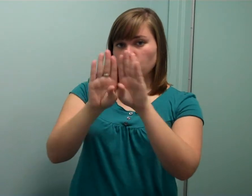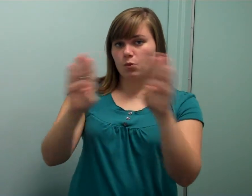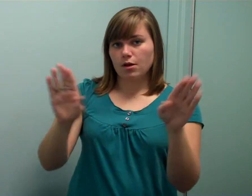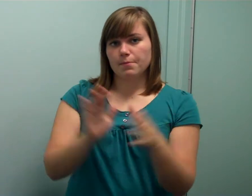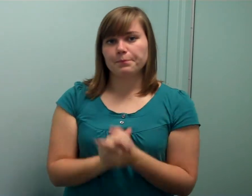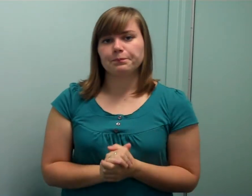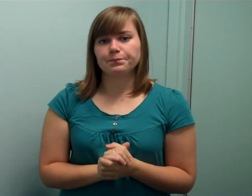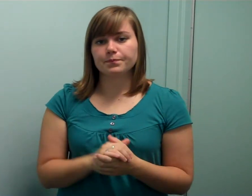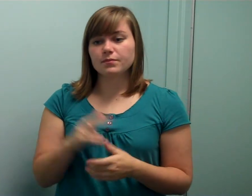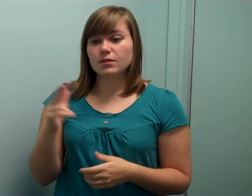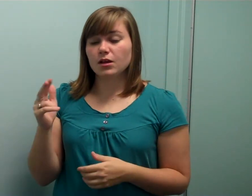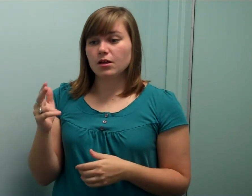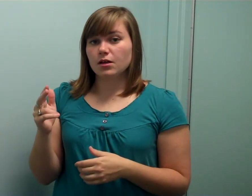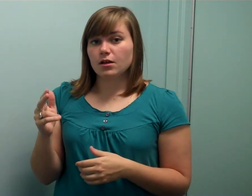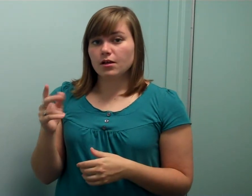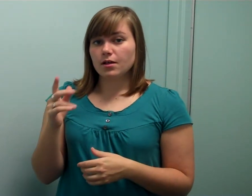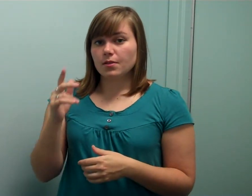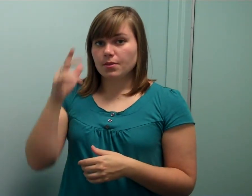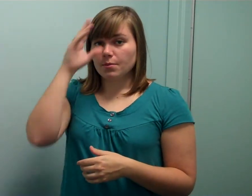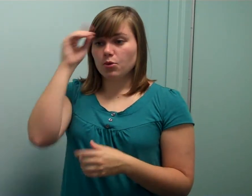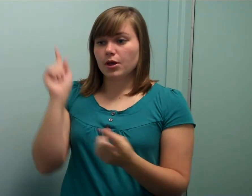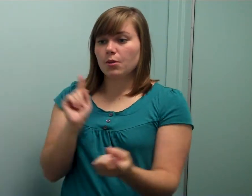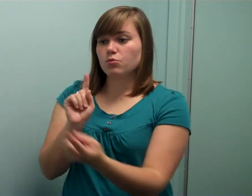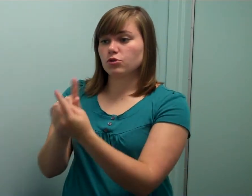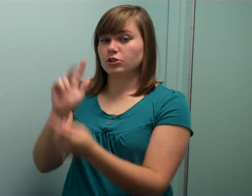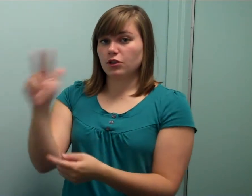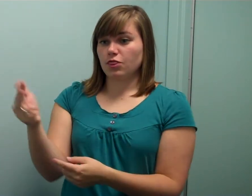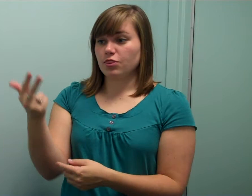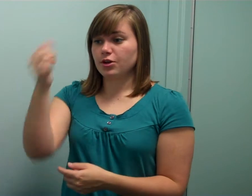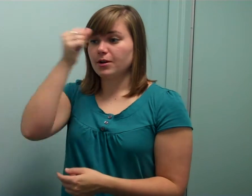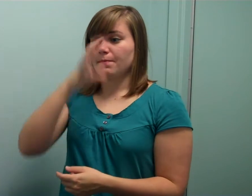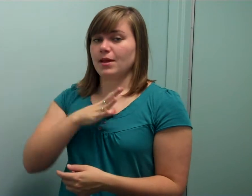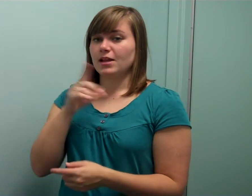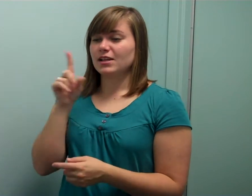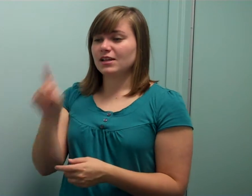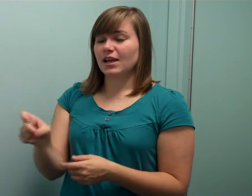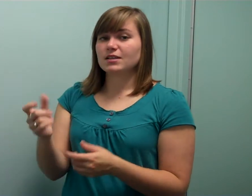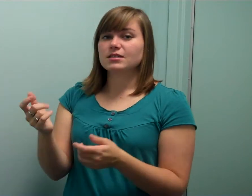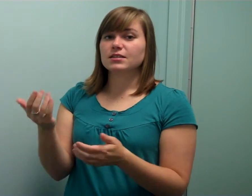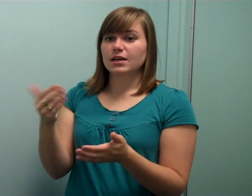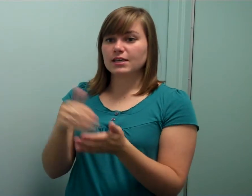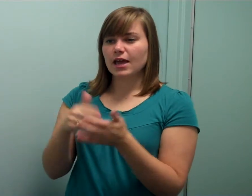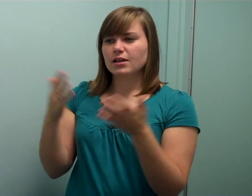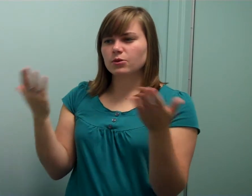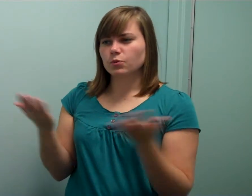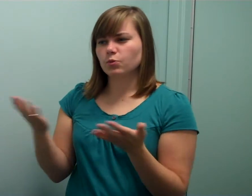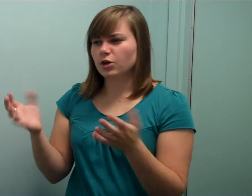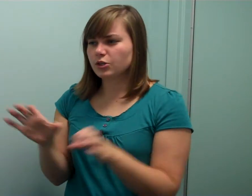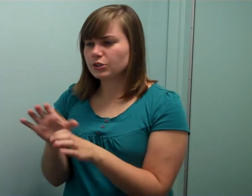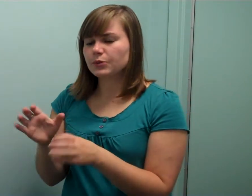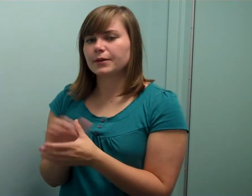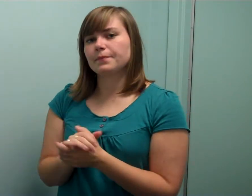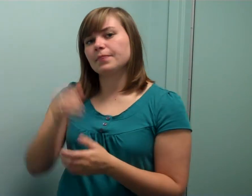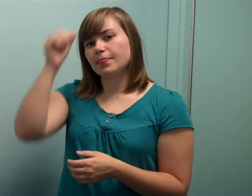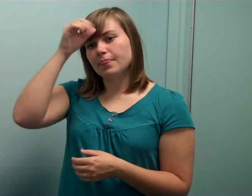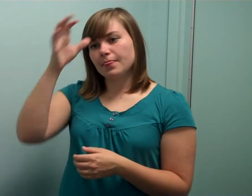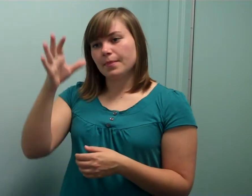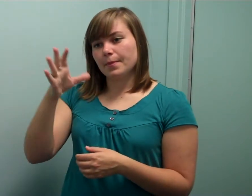little boy approached the third brick mason and asked the same question, "What are you doing?" The brick mason faced him squarely